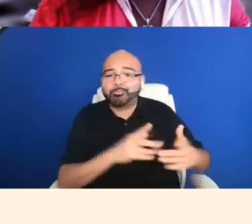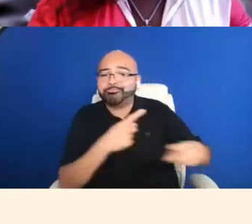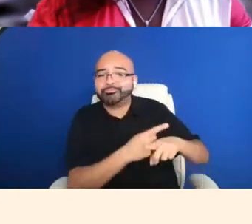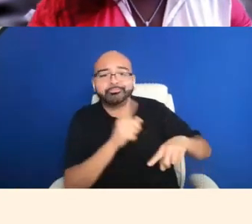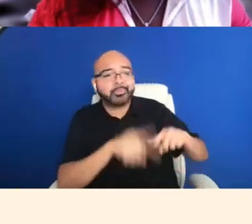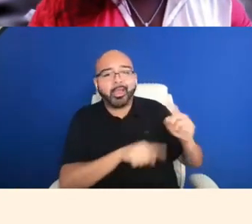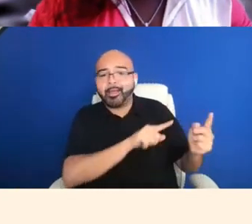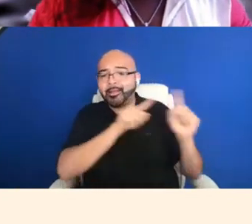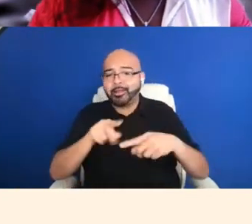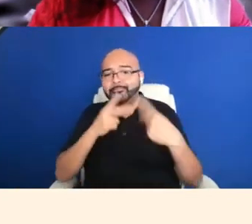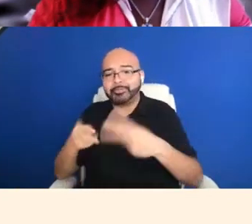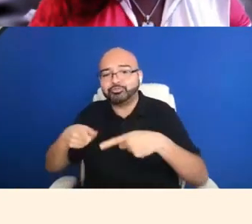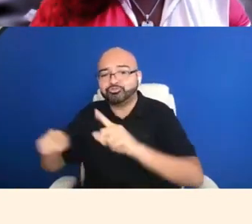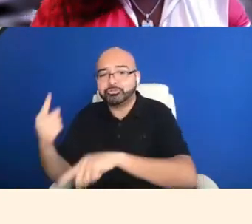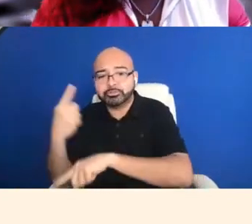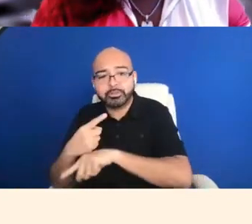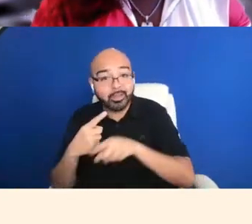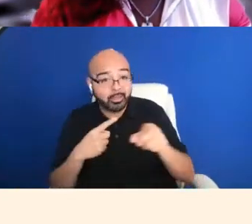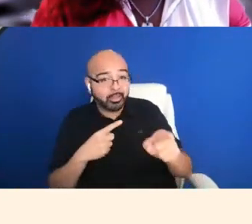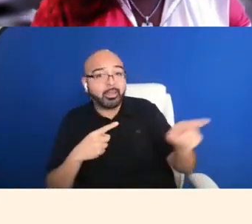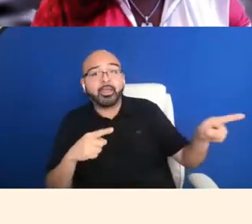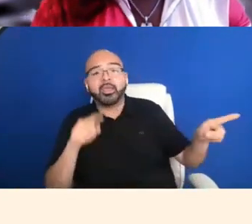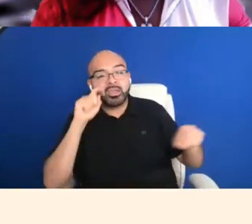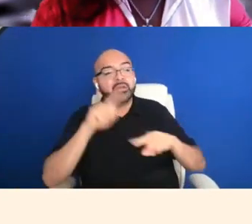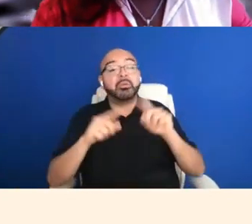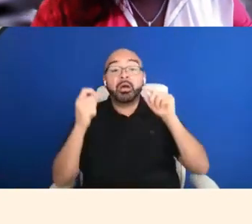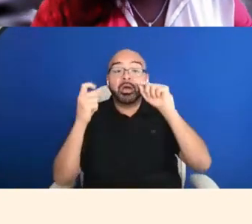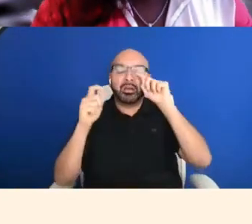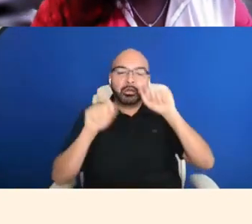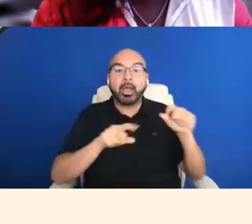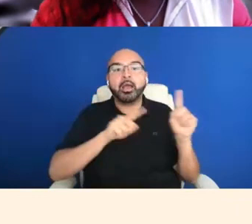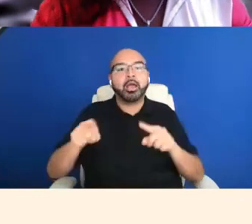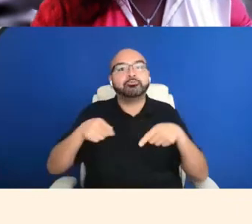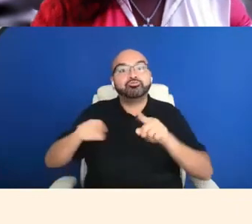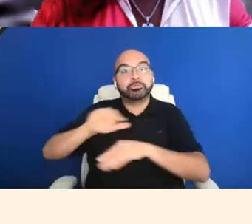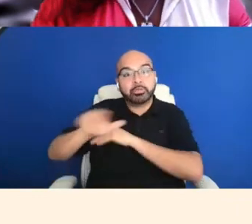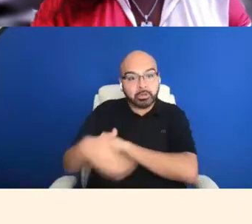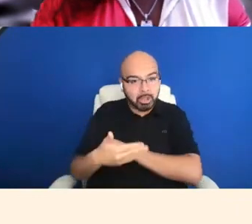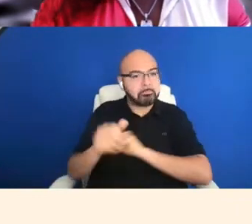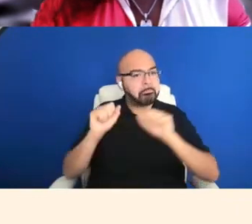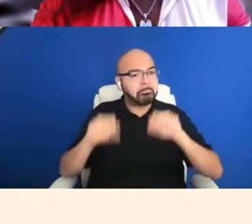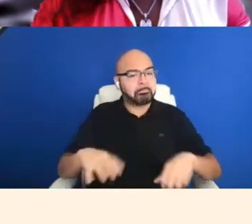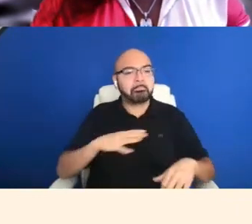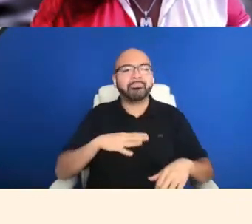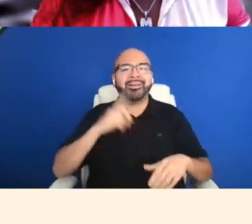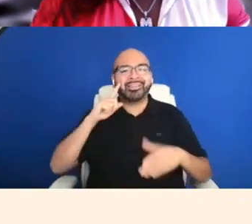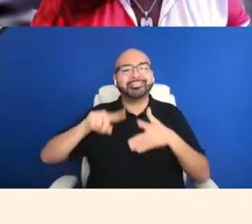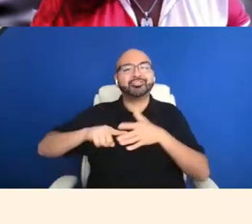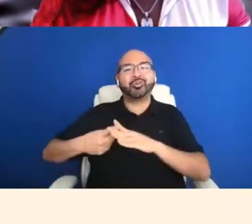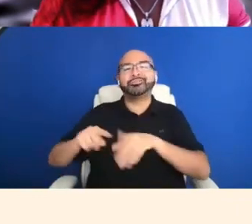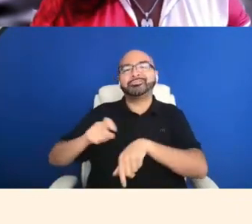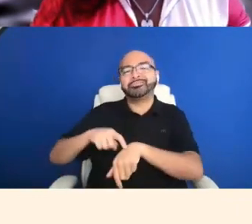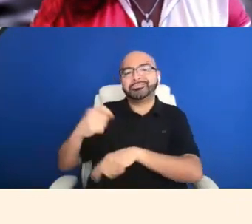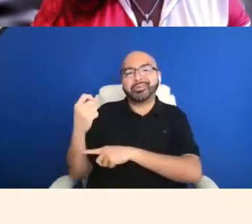that they can't come by during the day, they're able to come in at nighttime, overnight. I think it starts at